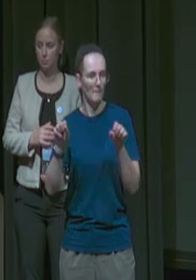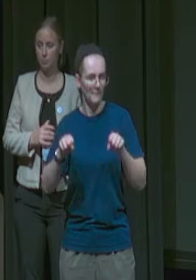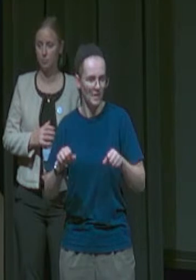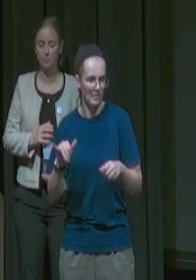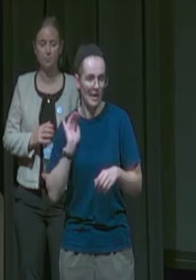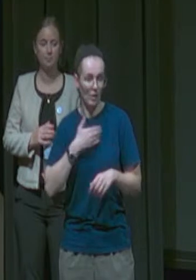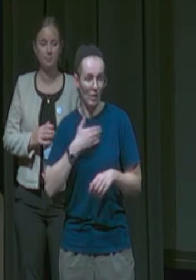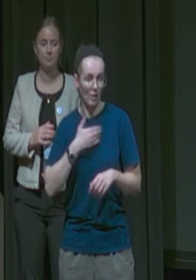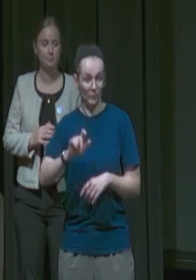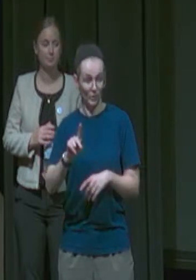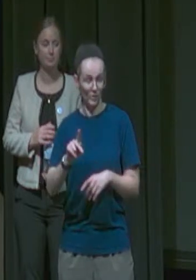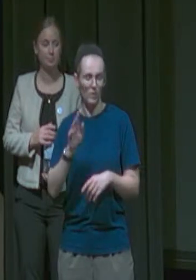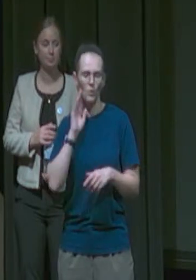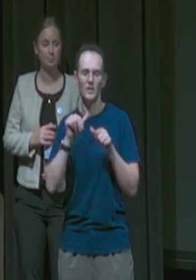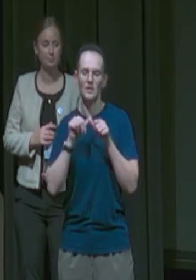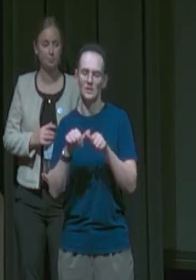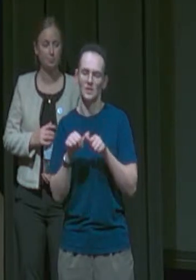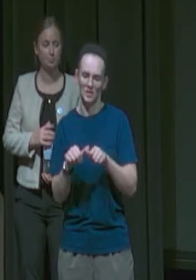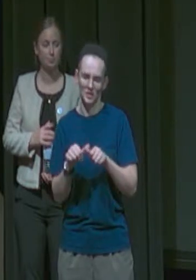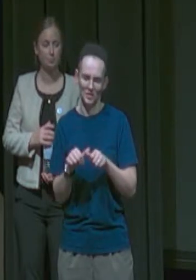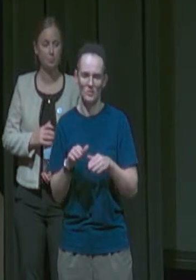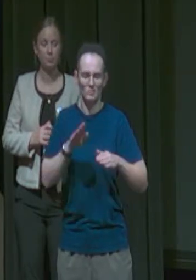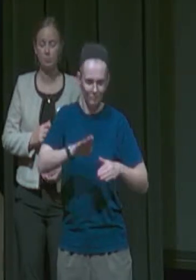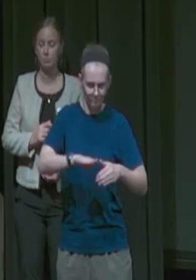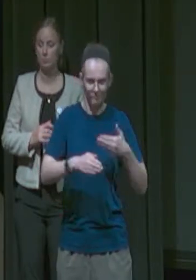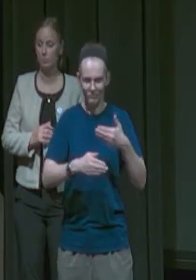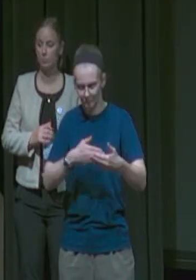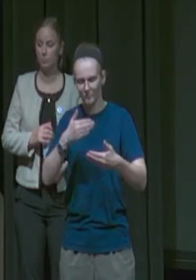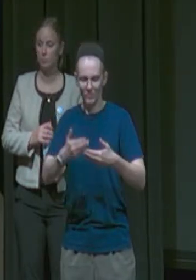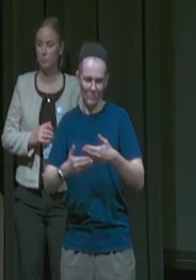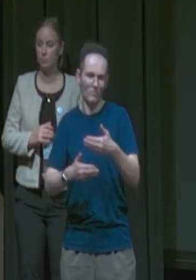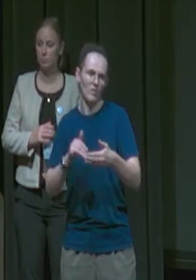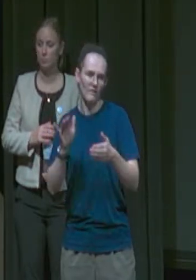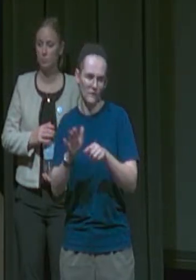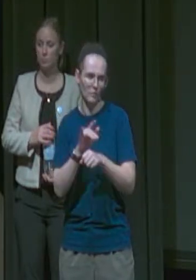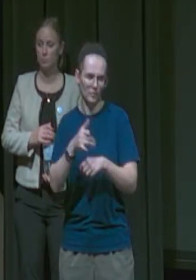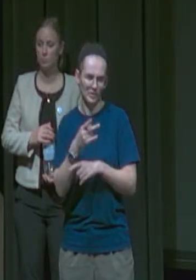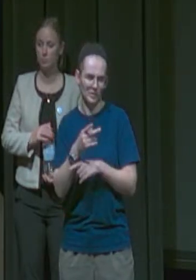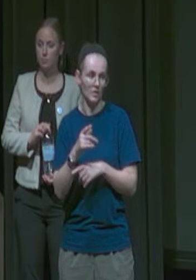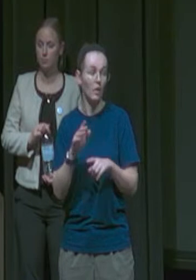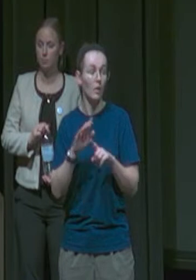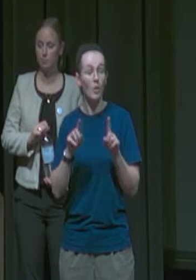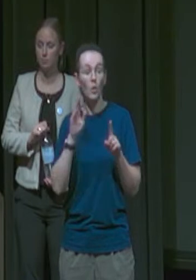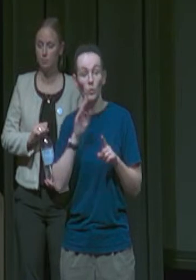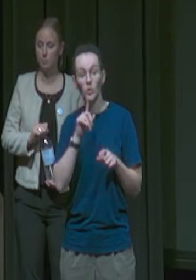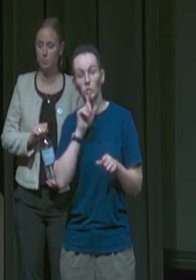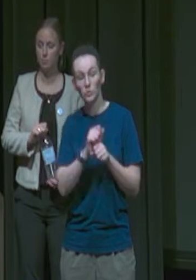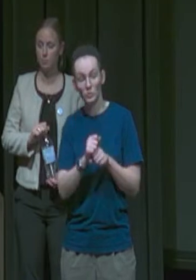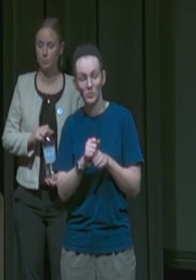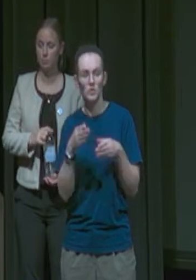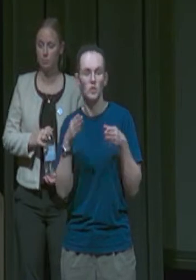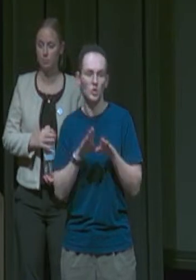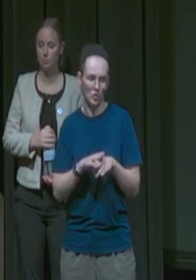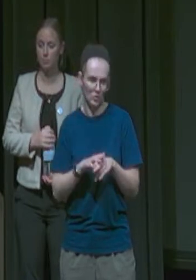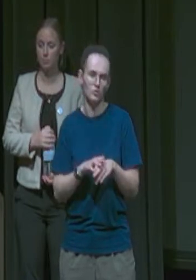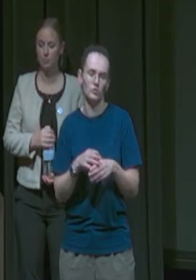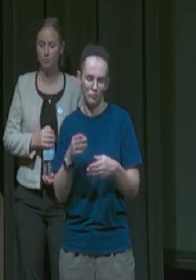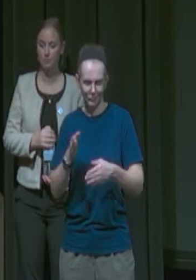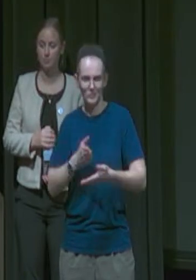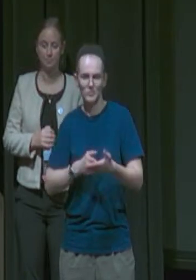we will be continuing to be step for step throughout this project, but it will definitely be closed for a while.